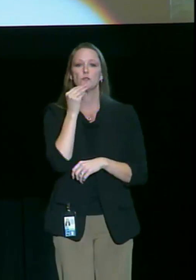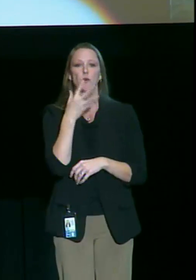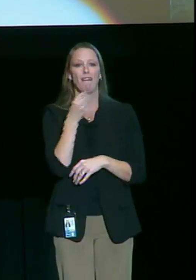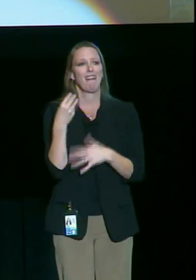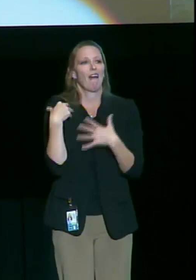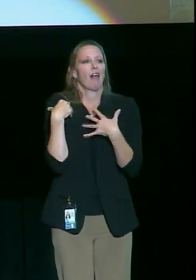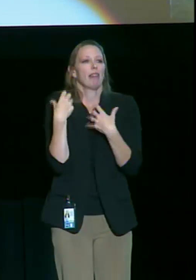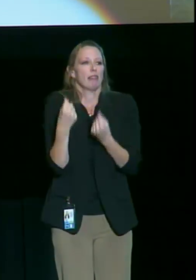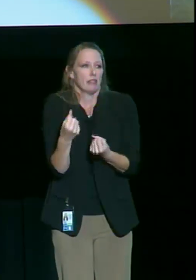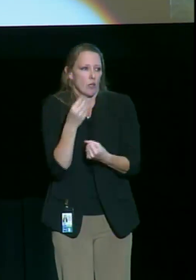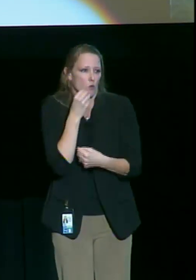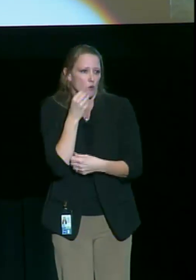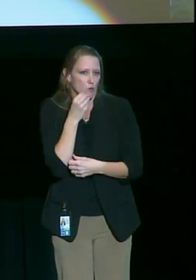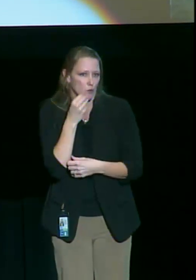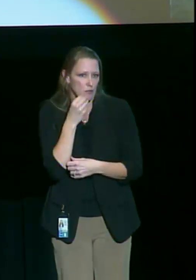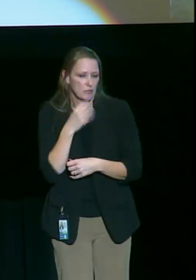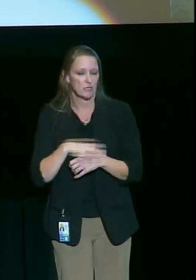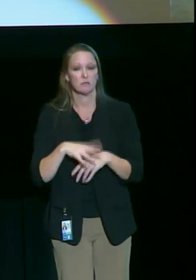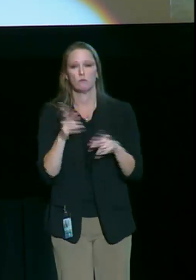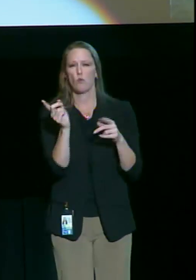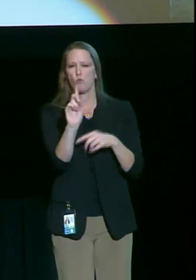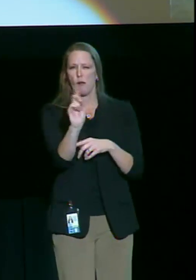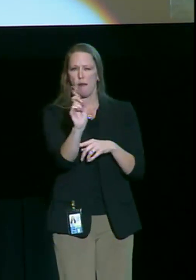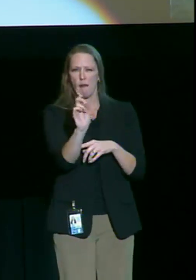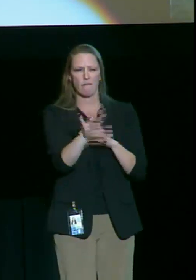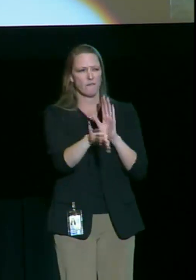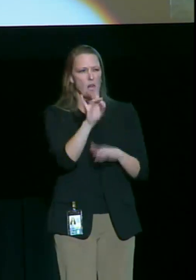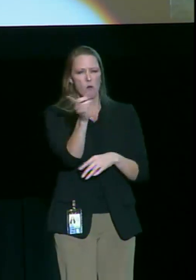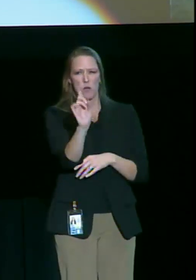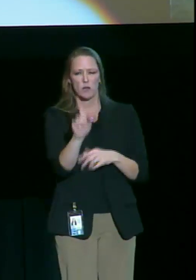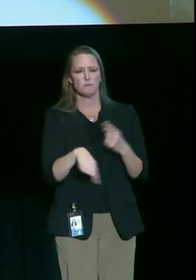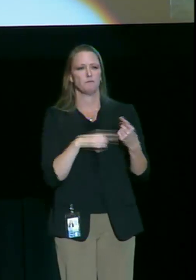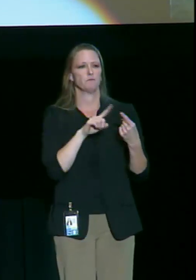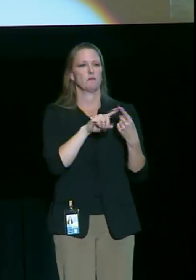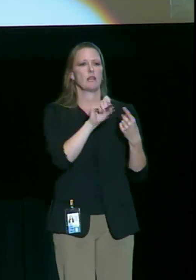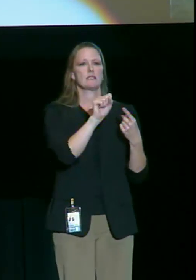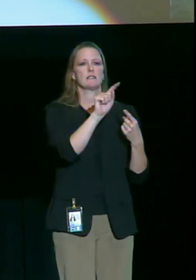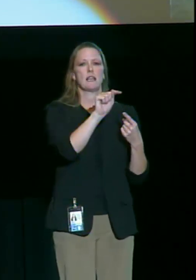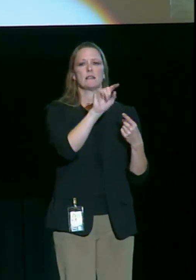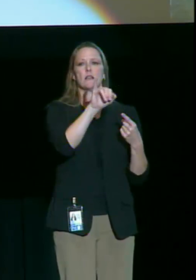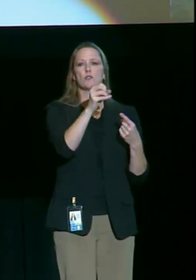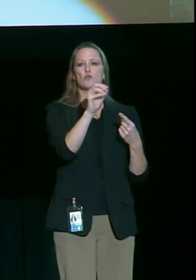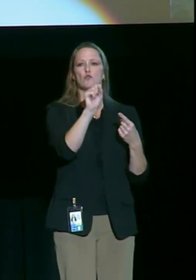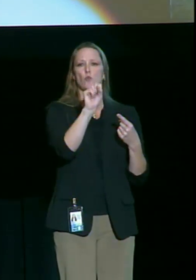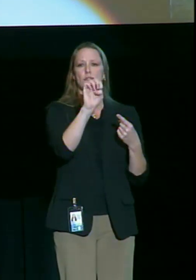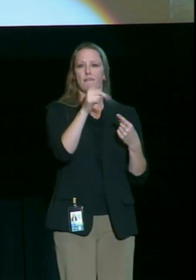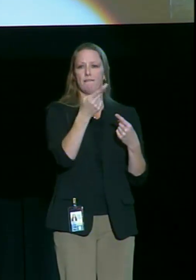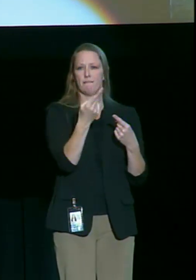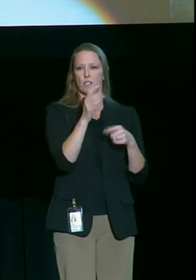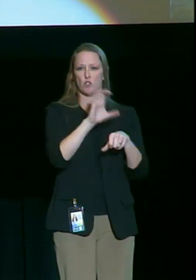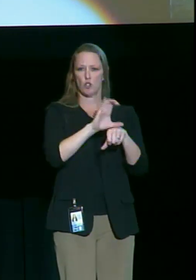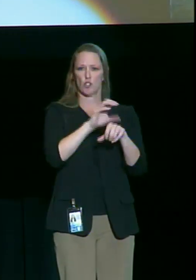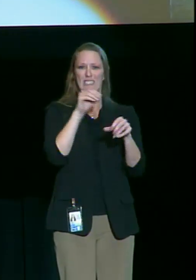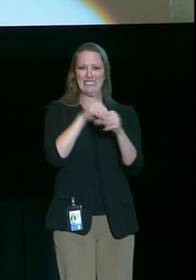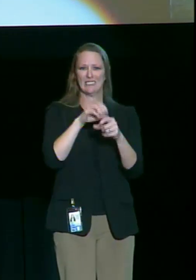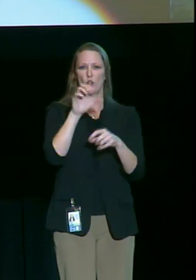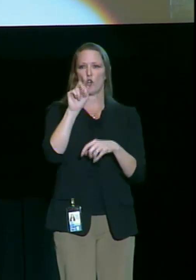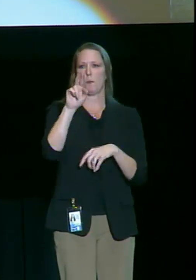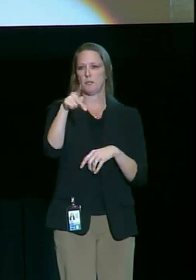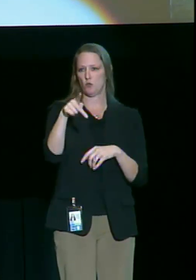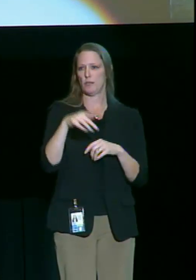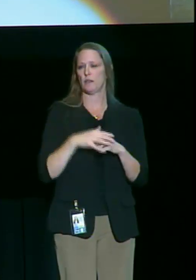groceries. Those locations are St. Joseph's Church in